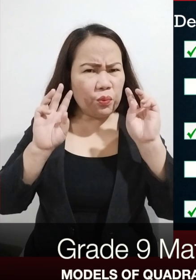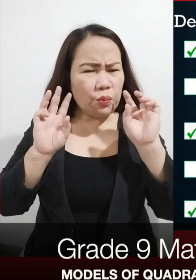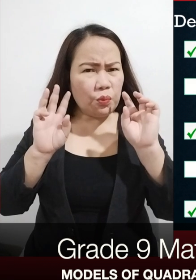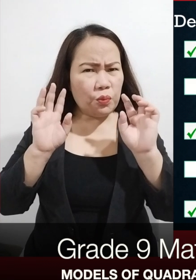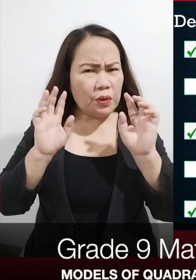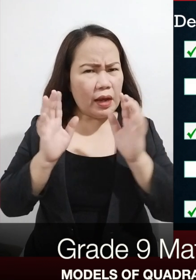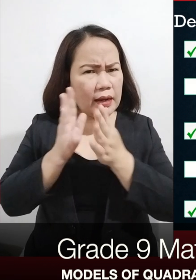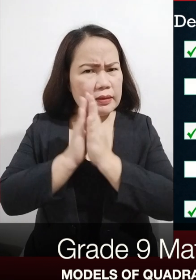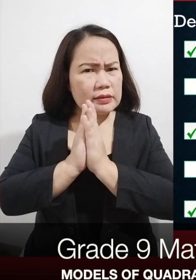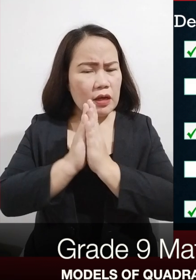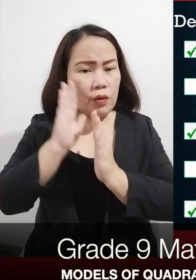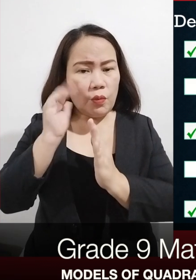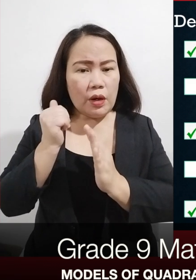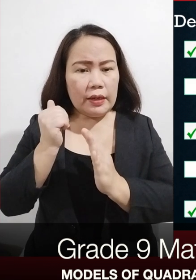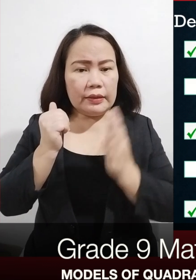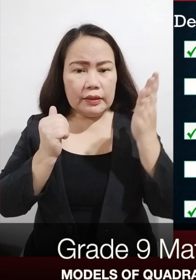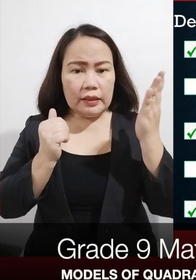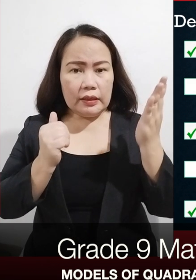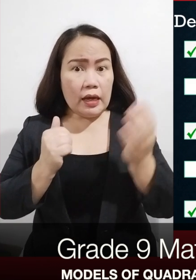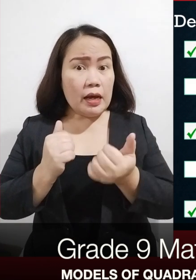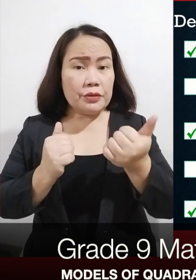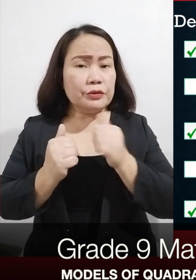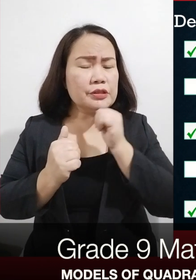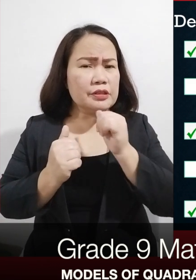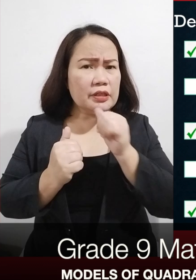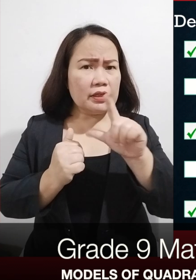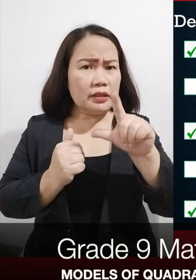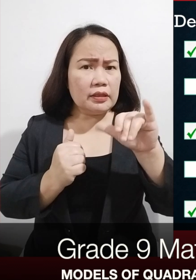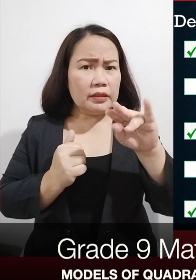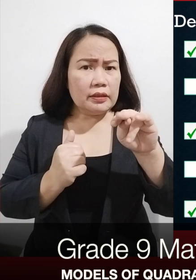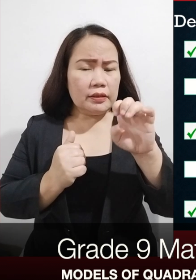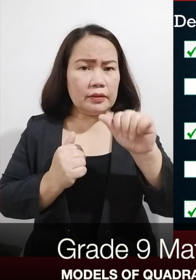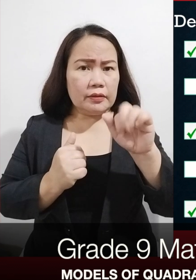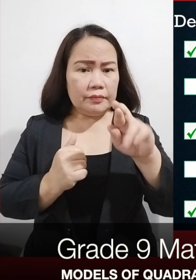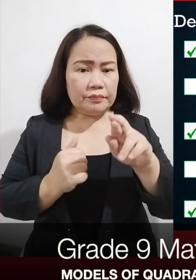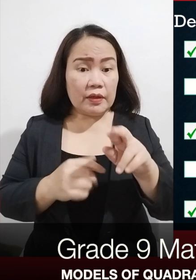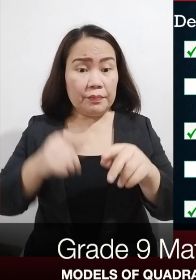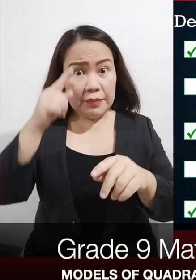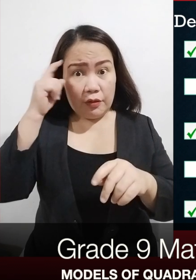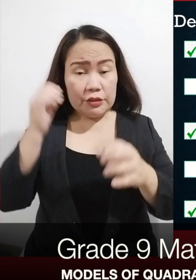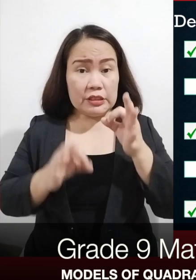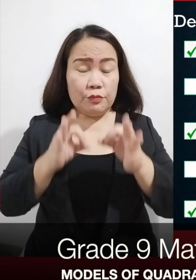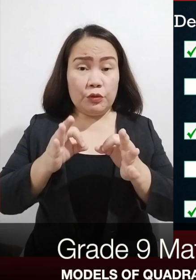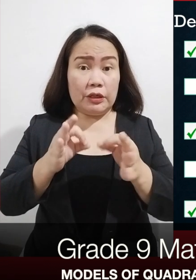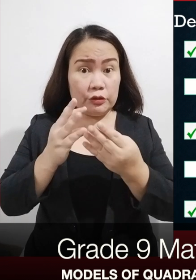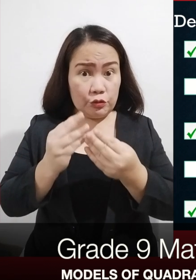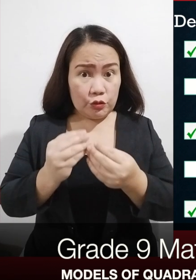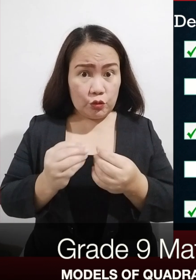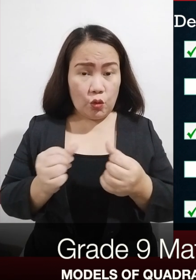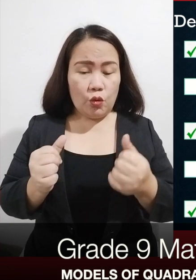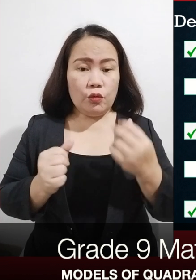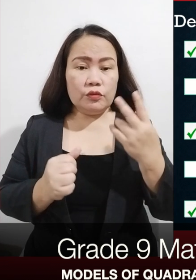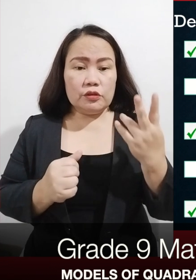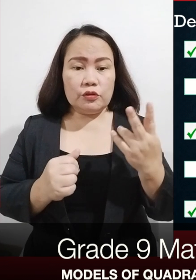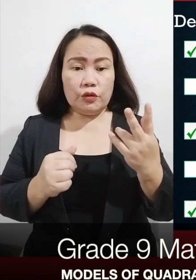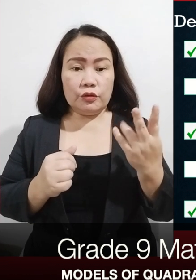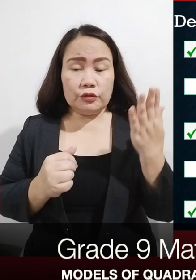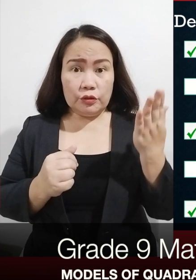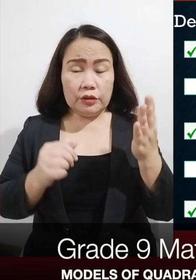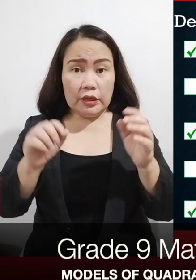why this example is not a linear function. Okay, kasi if we're going to simplify this two, these